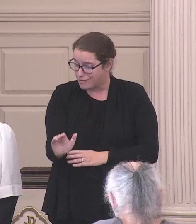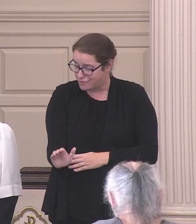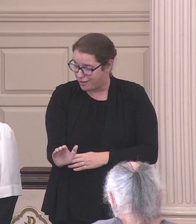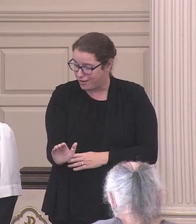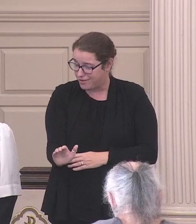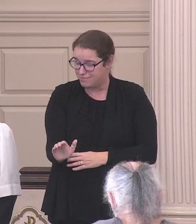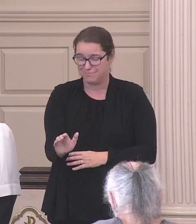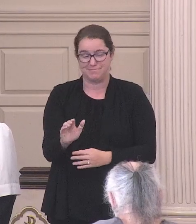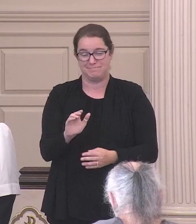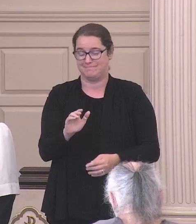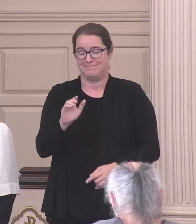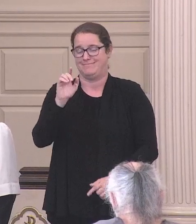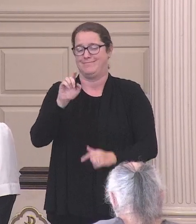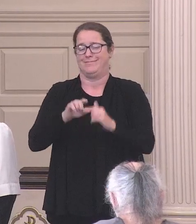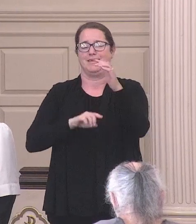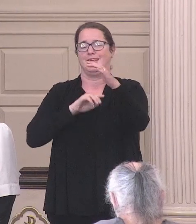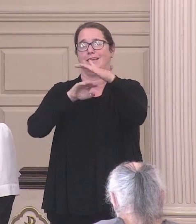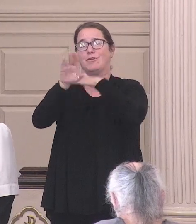not enter it."